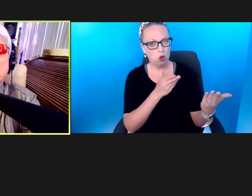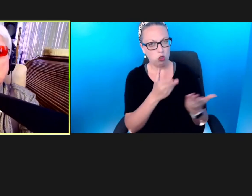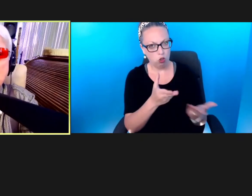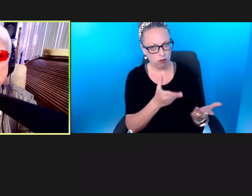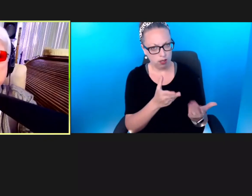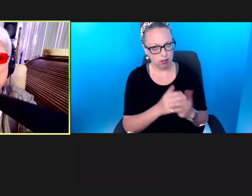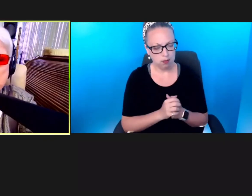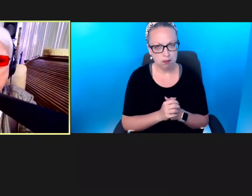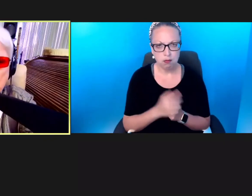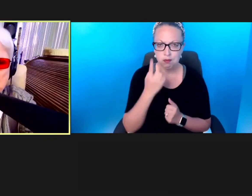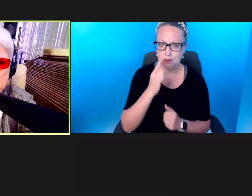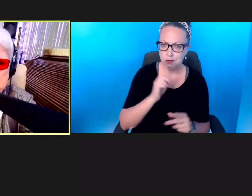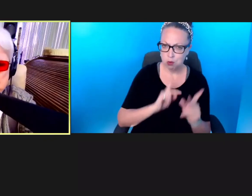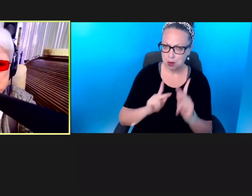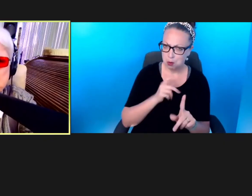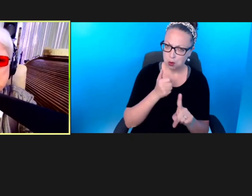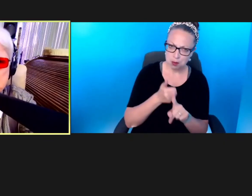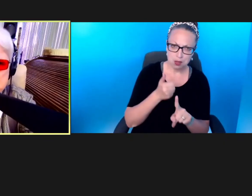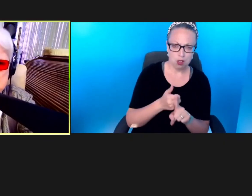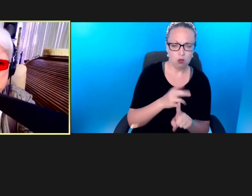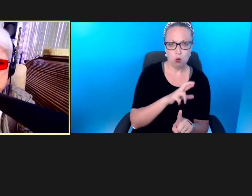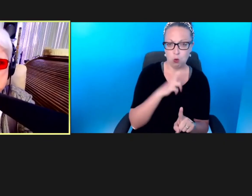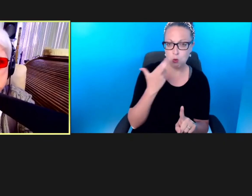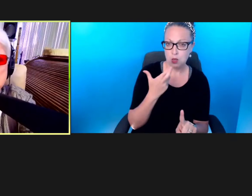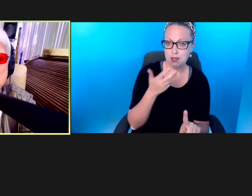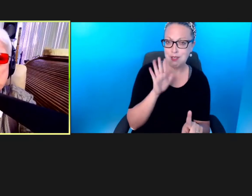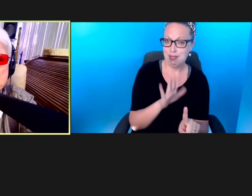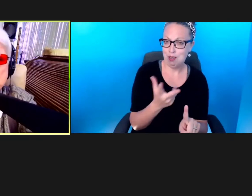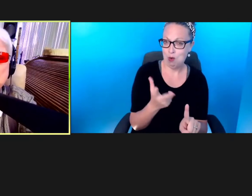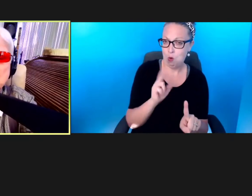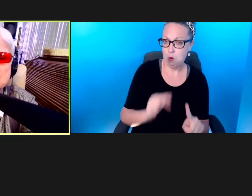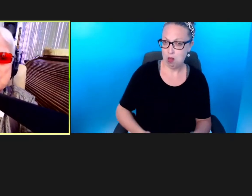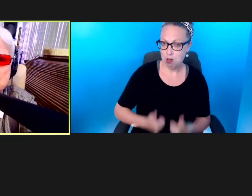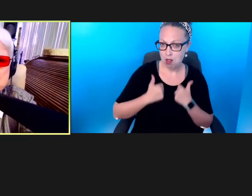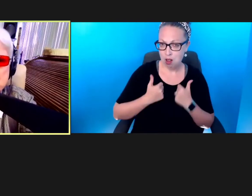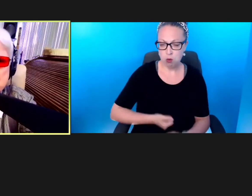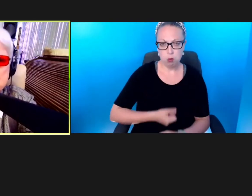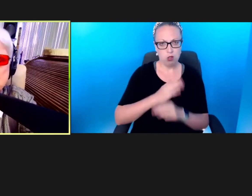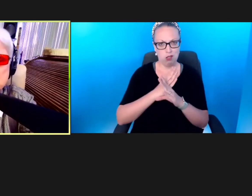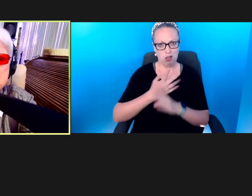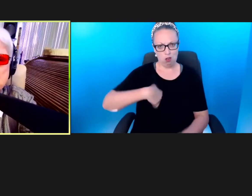who put their lives on the line to protect the rest of us, whether through law